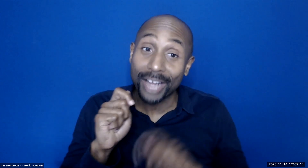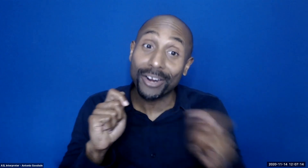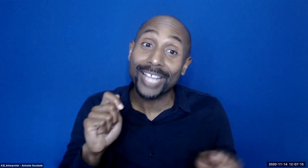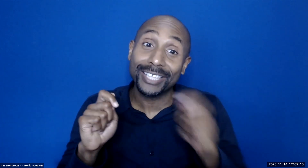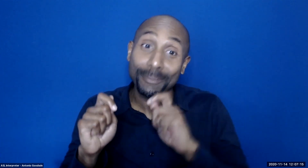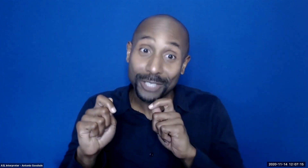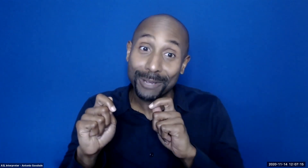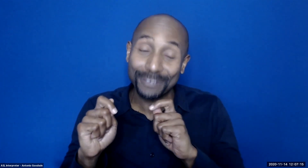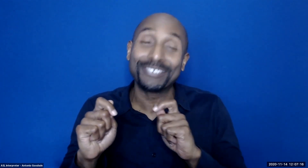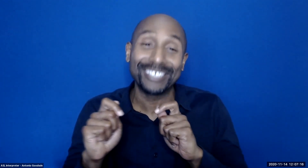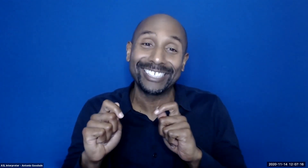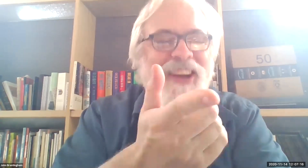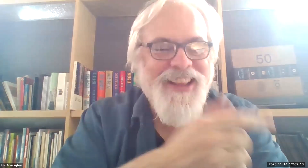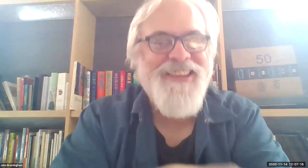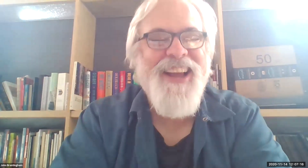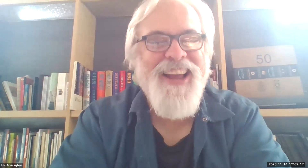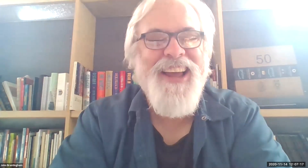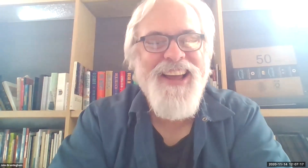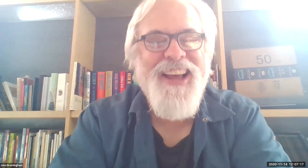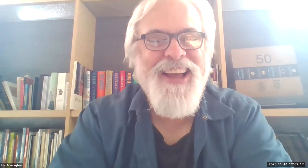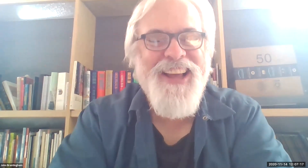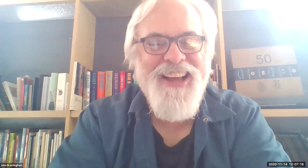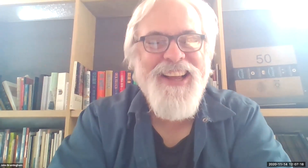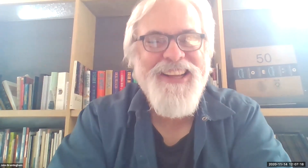graham cracker and then the marshmallow. That's right.